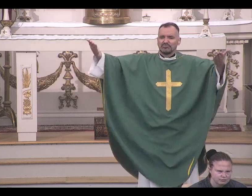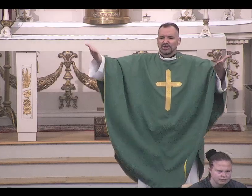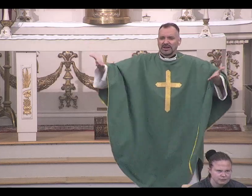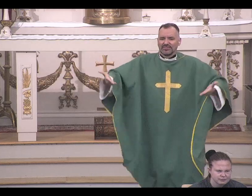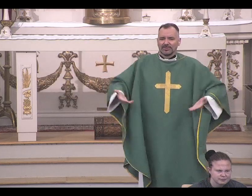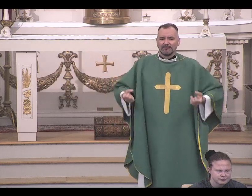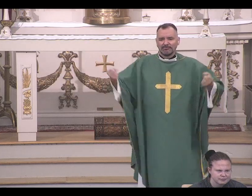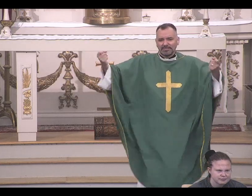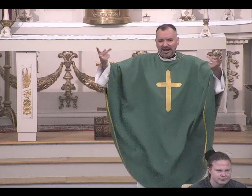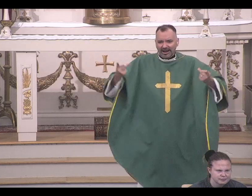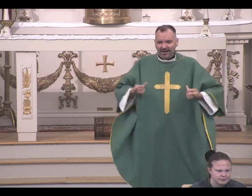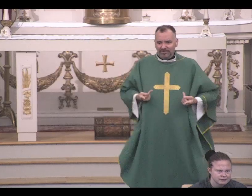clearly.